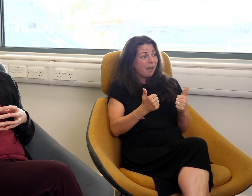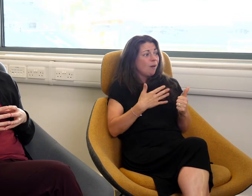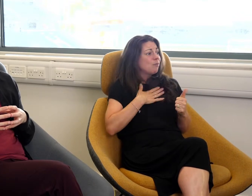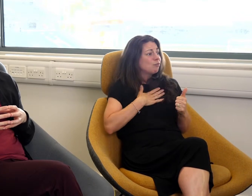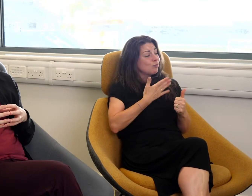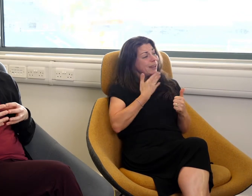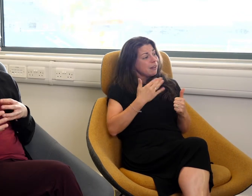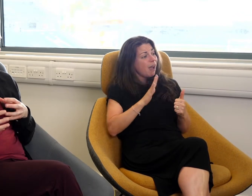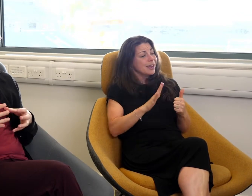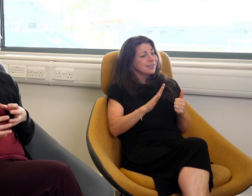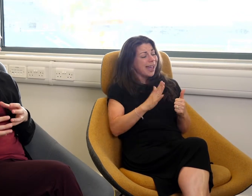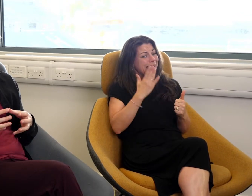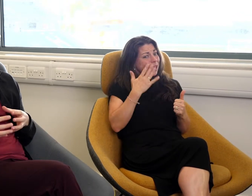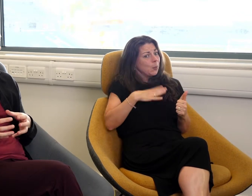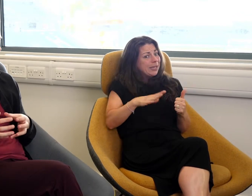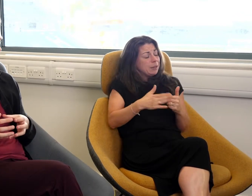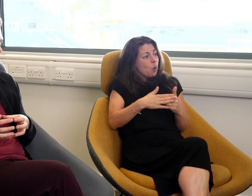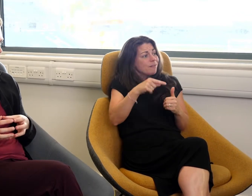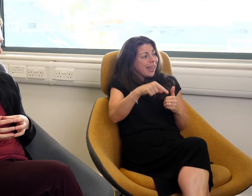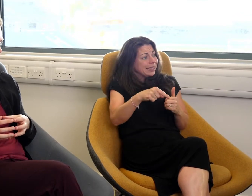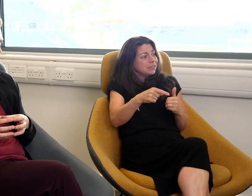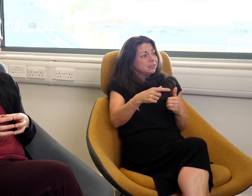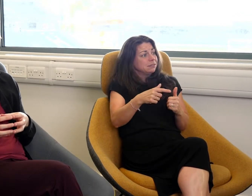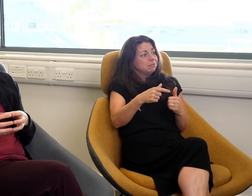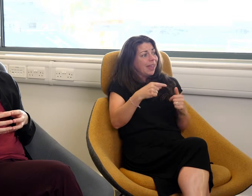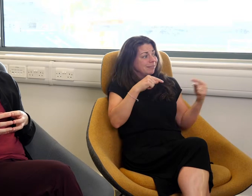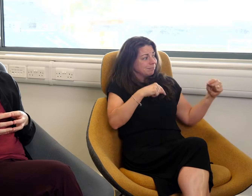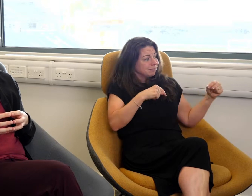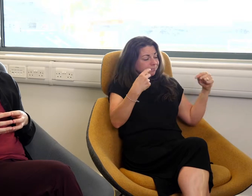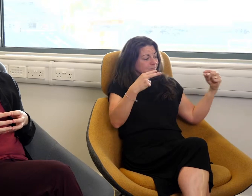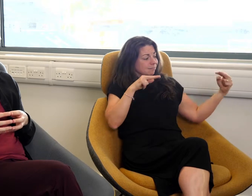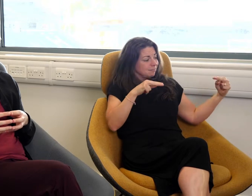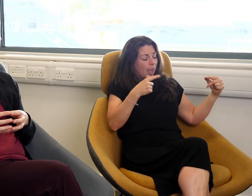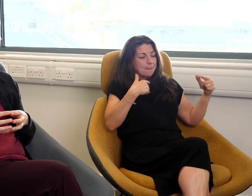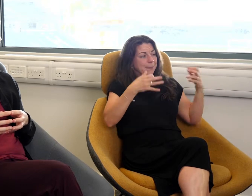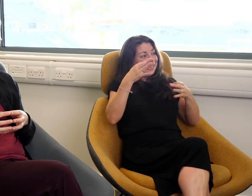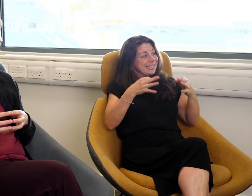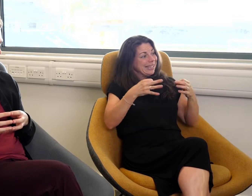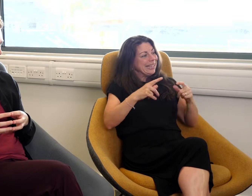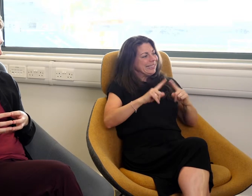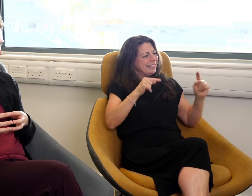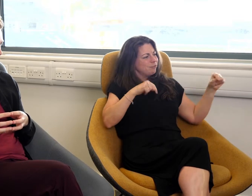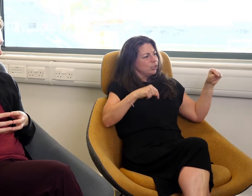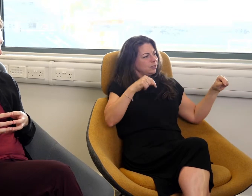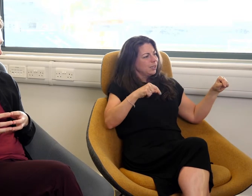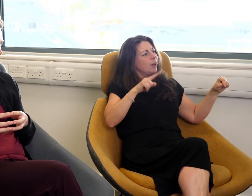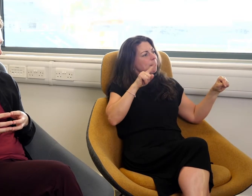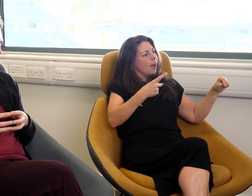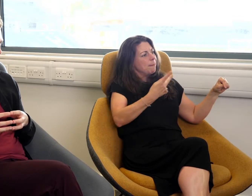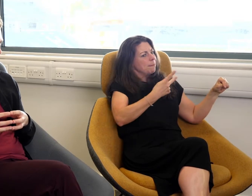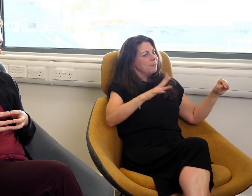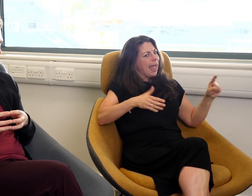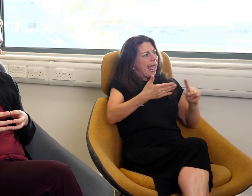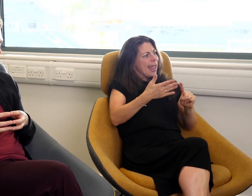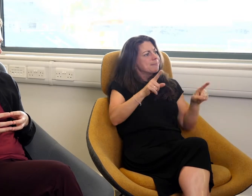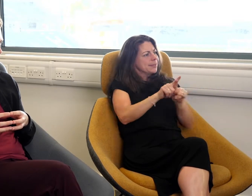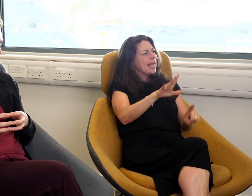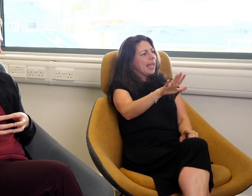that, we might have political differences, but actually, we're all in this for the right reasons. We all want to make a